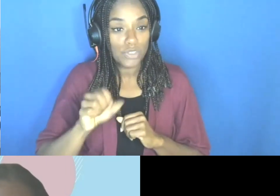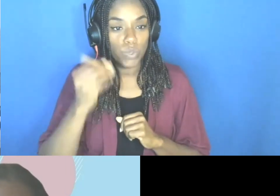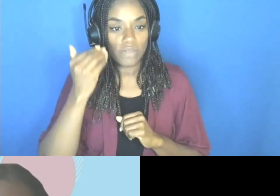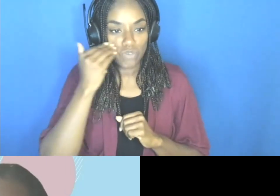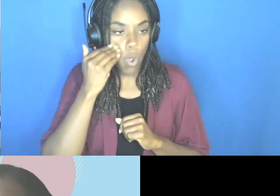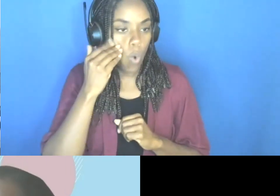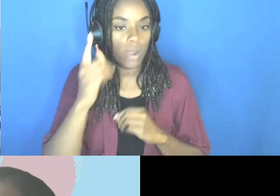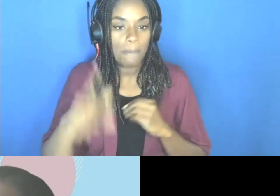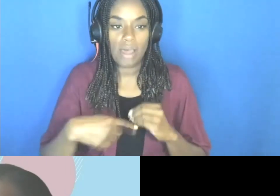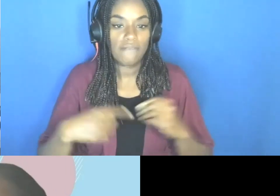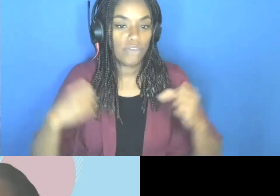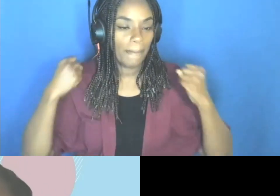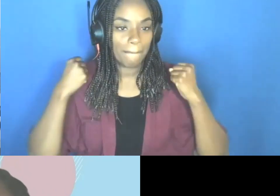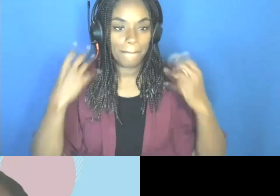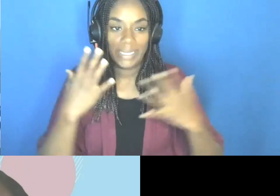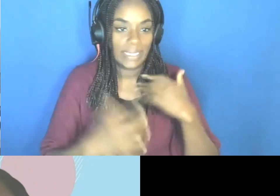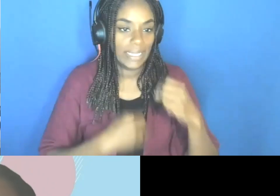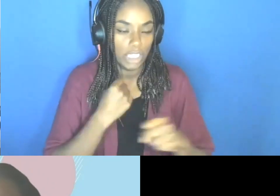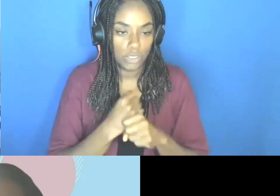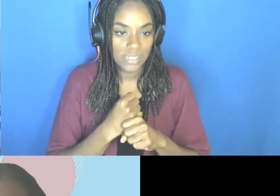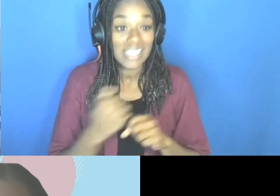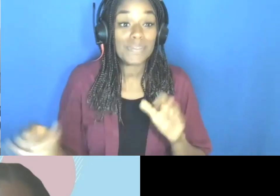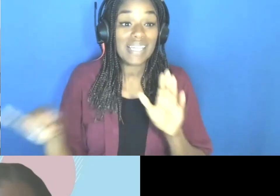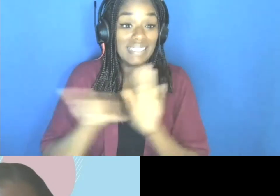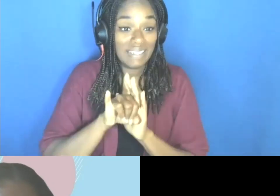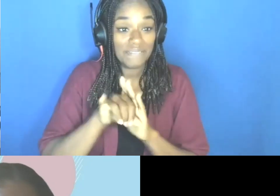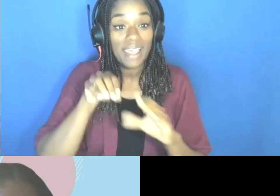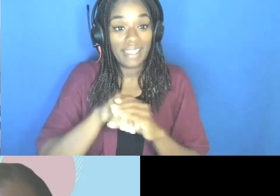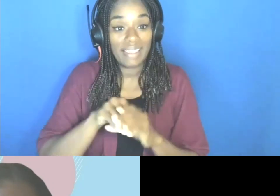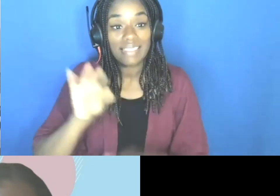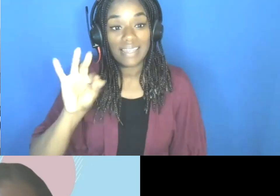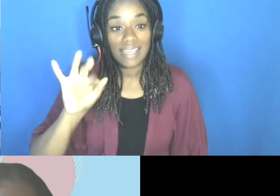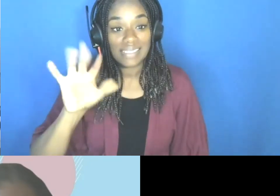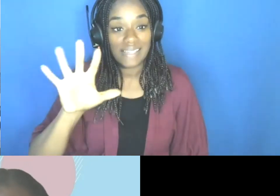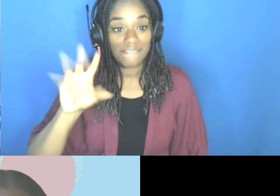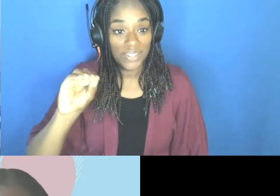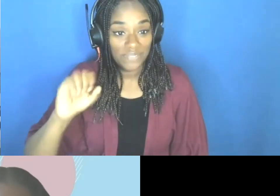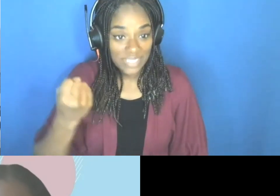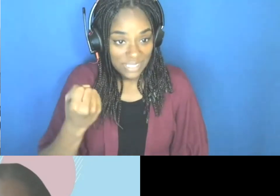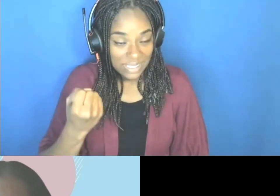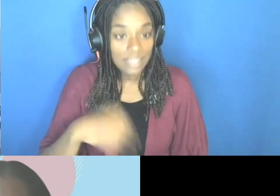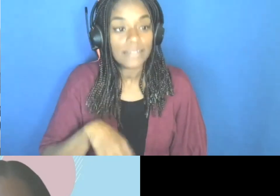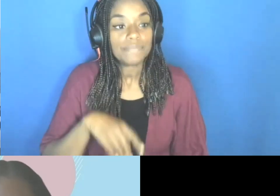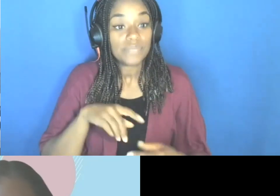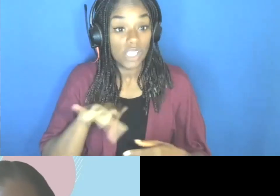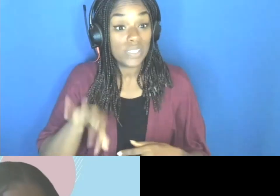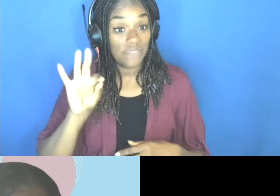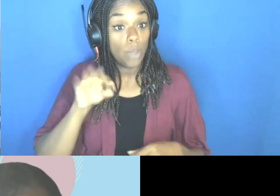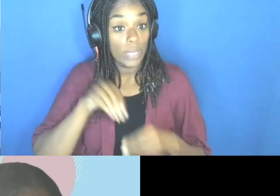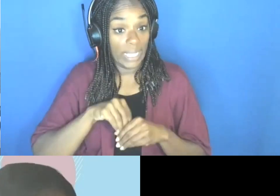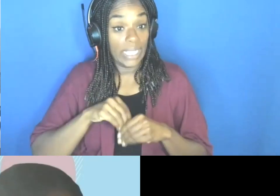many years. It was first identified in the 1950s. And it was found in a human being